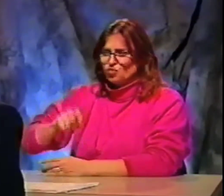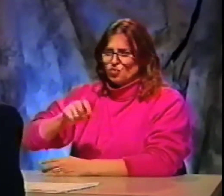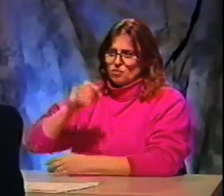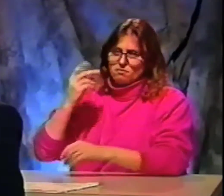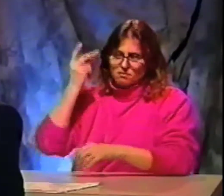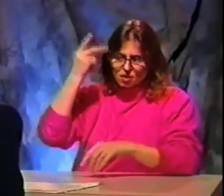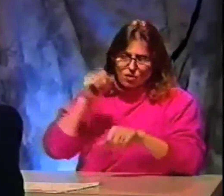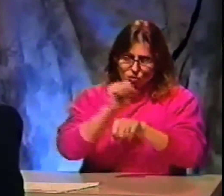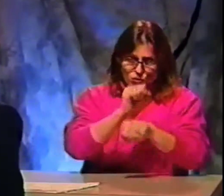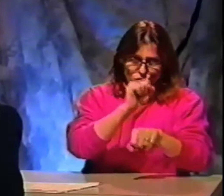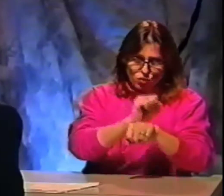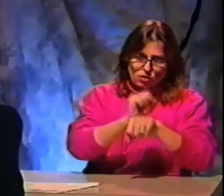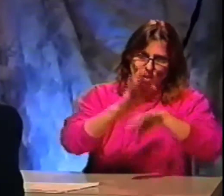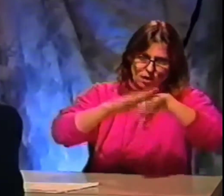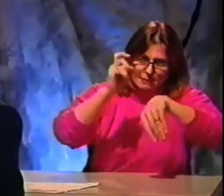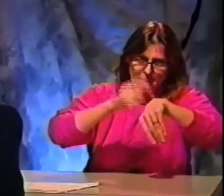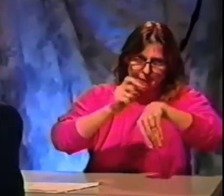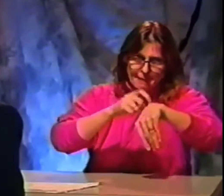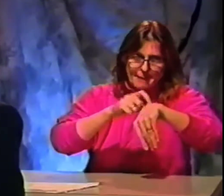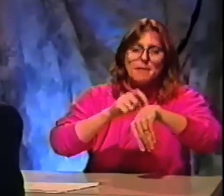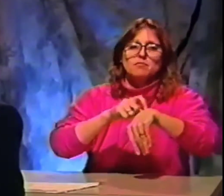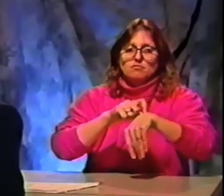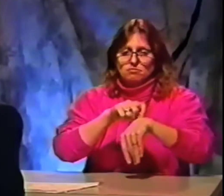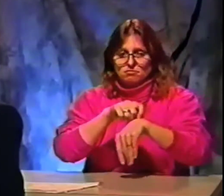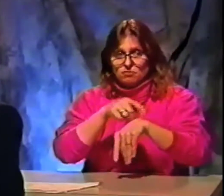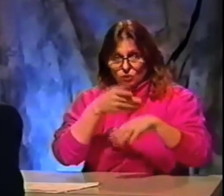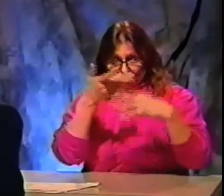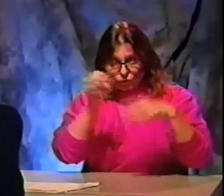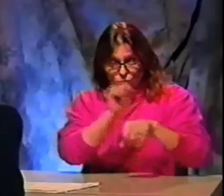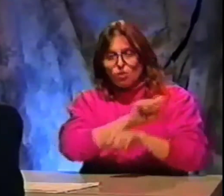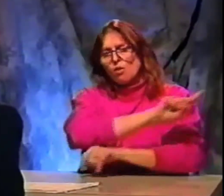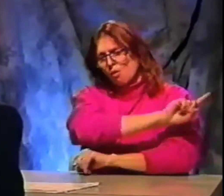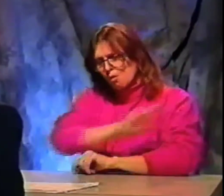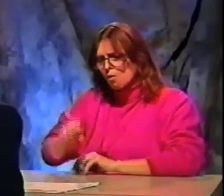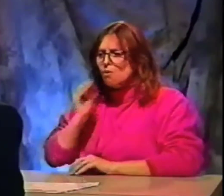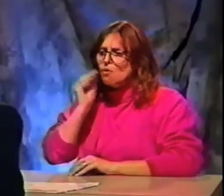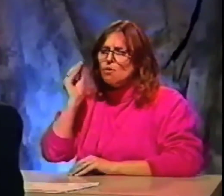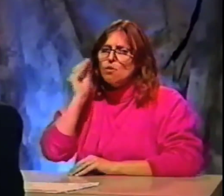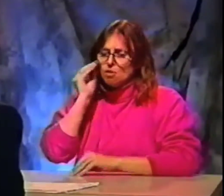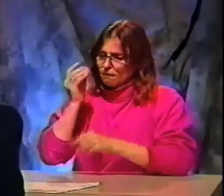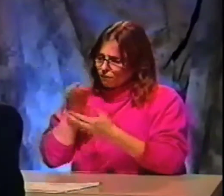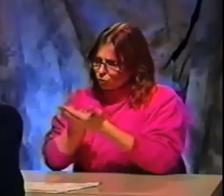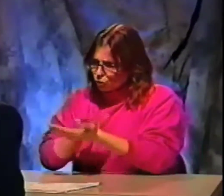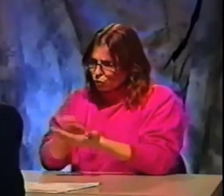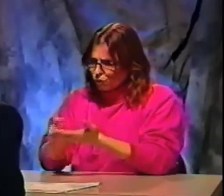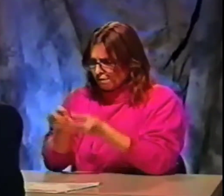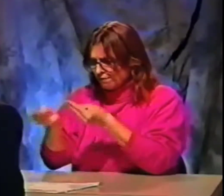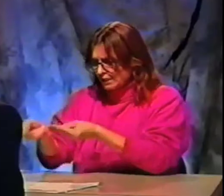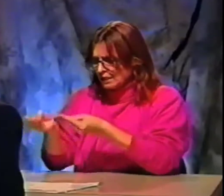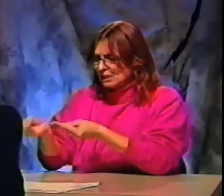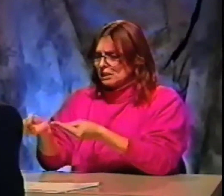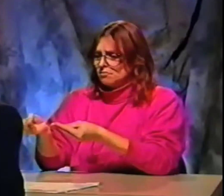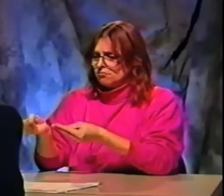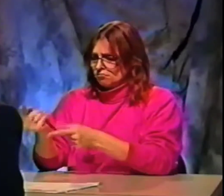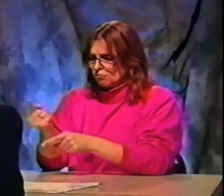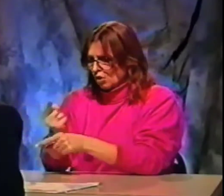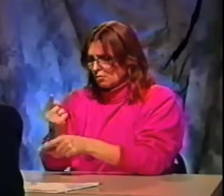responsible for themselves. You know, they really need time with their parents. Like, one takes some time off